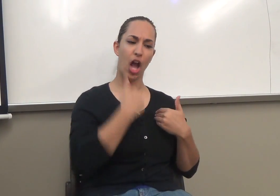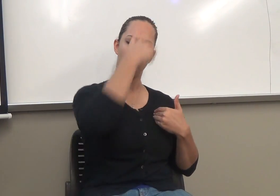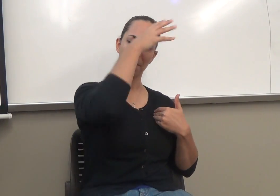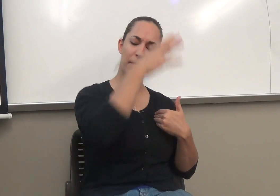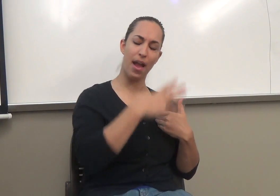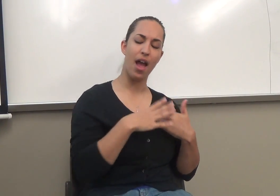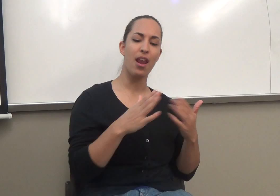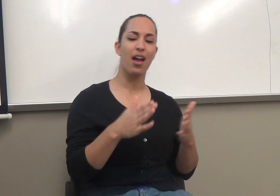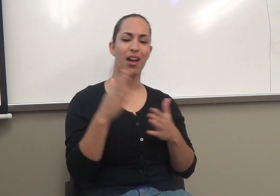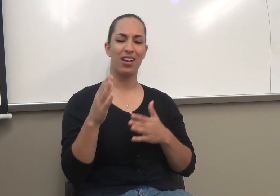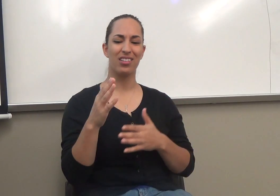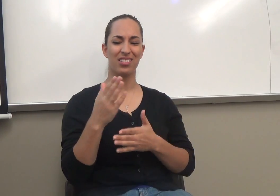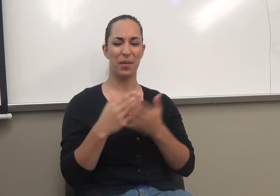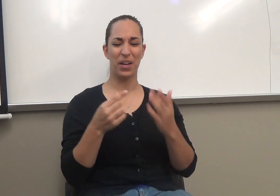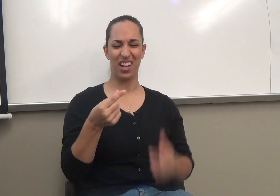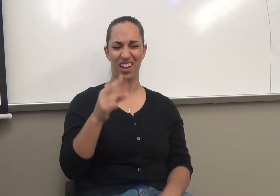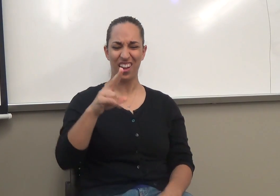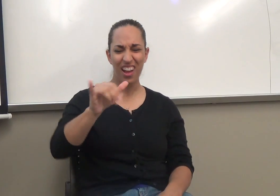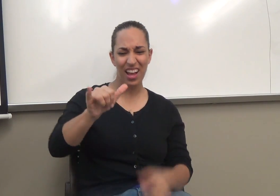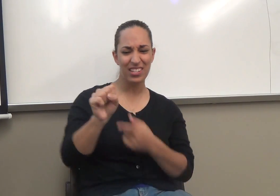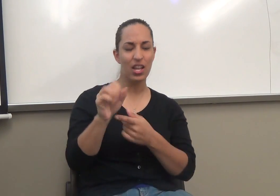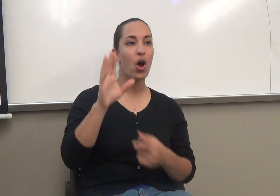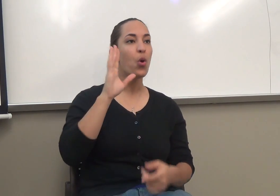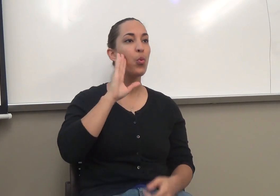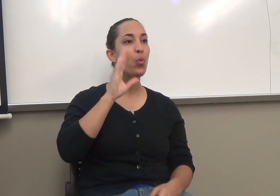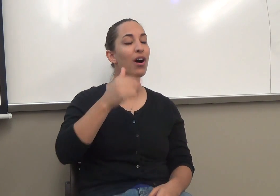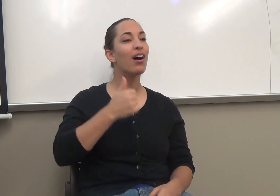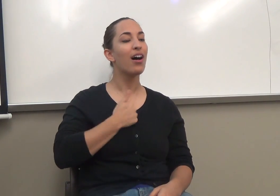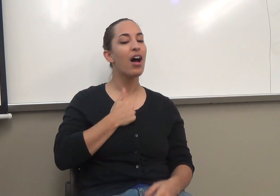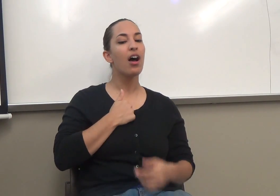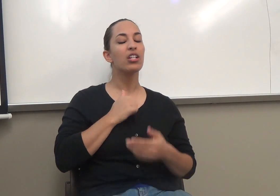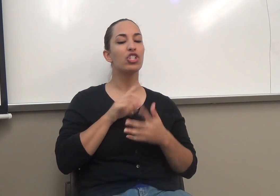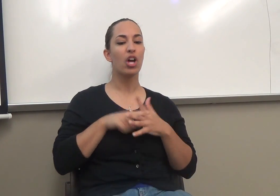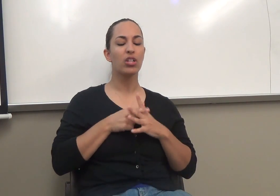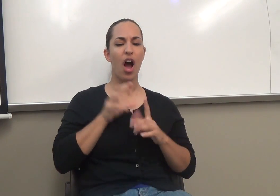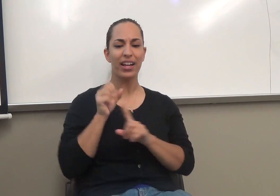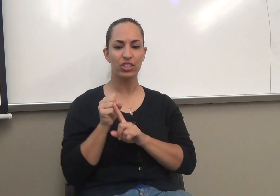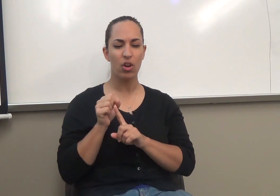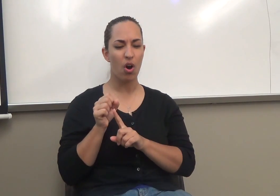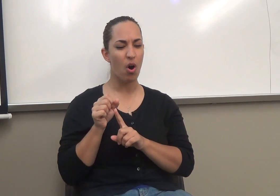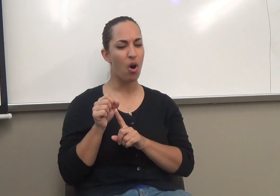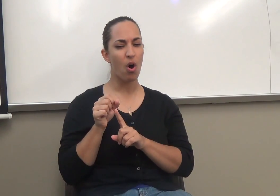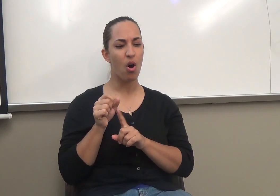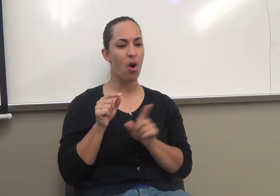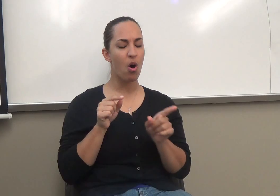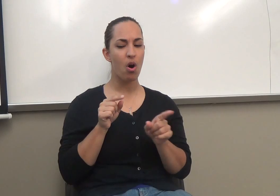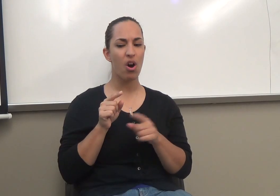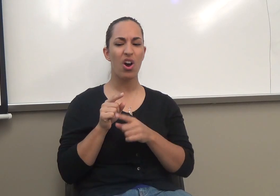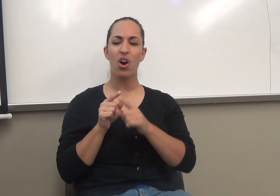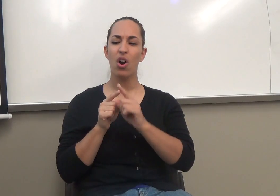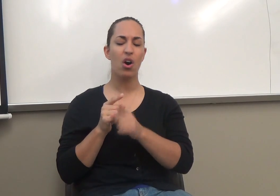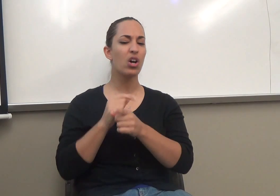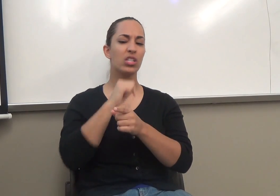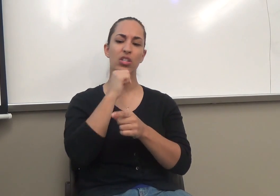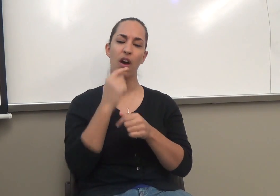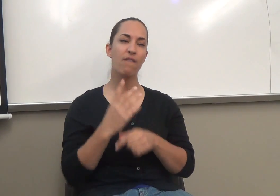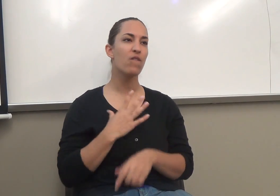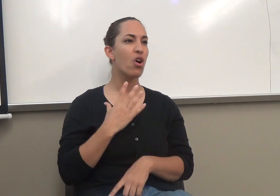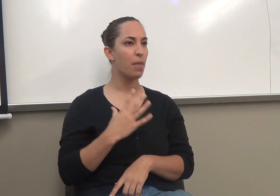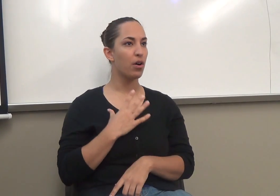this is gonna say, you can say, wait a minute, that's too informal, okay? So it's gonna jump out at you. By the end of